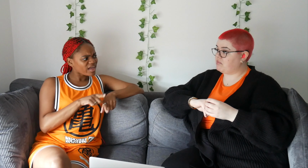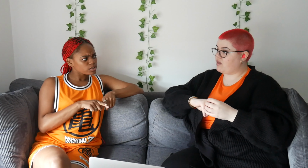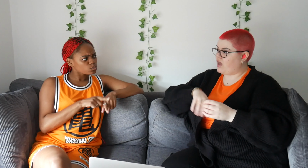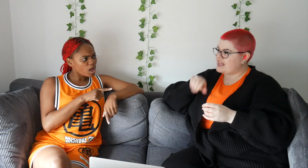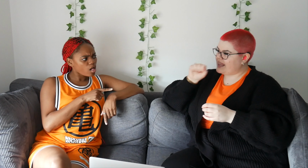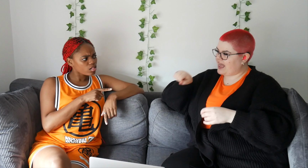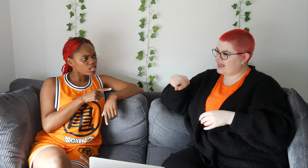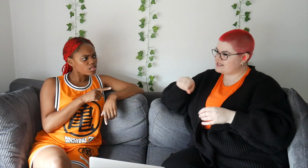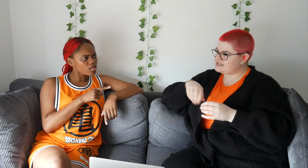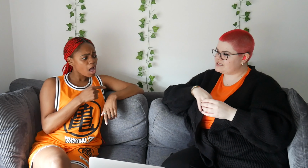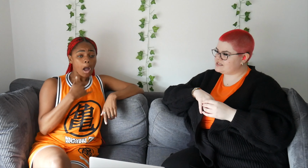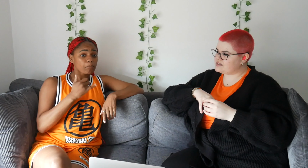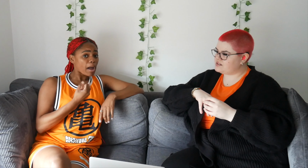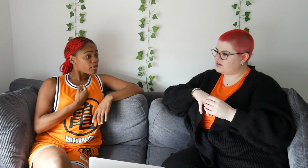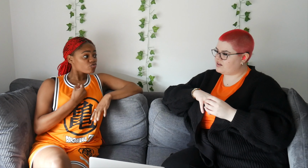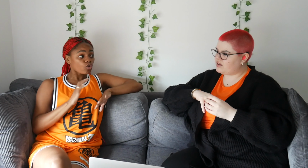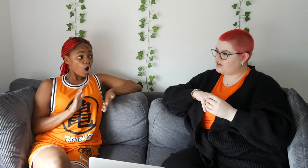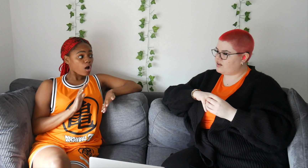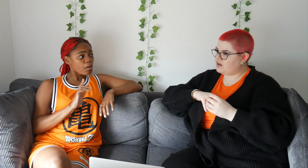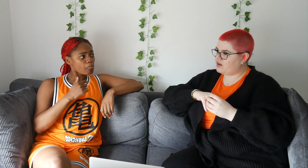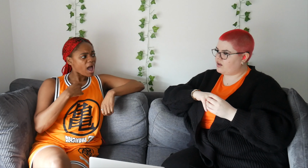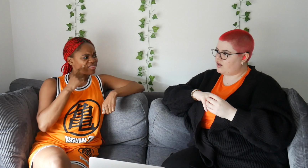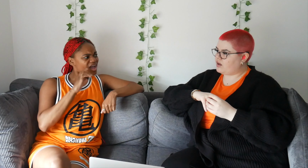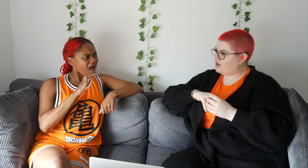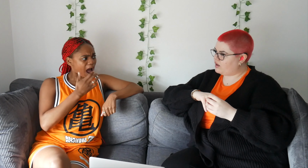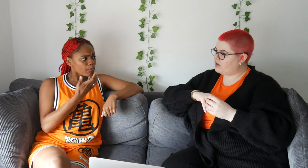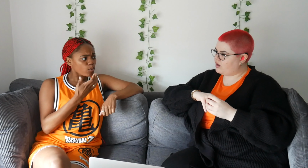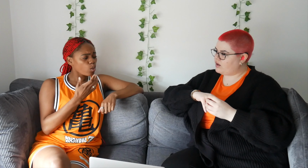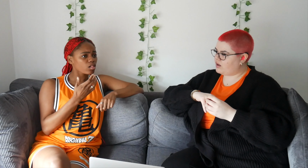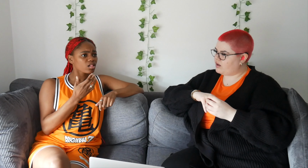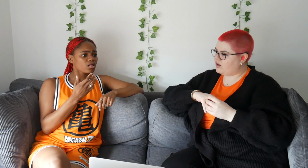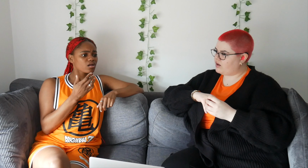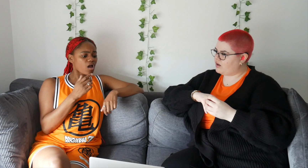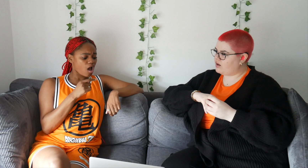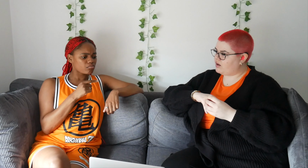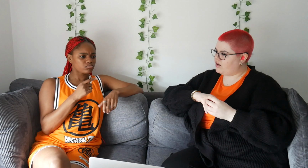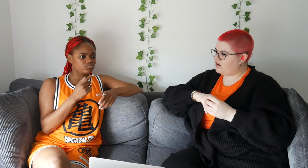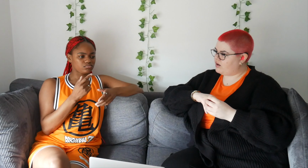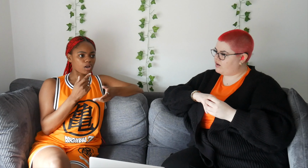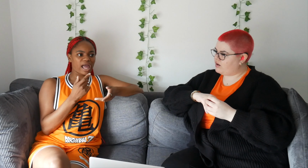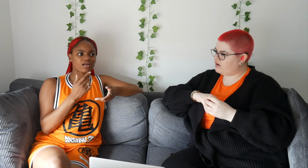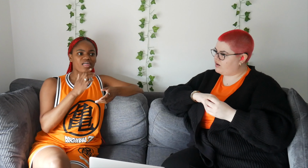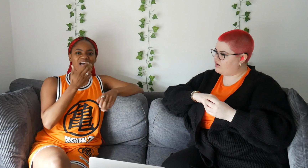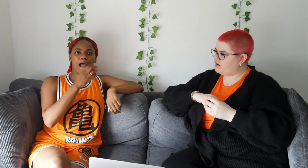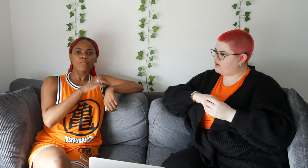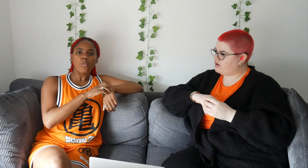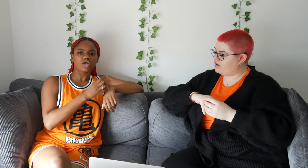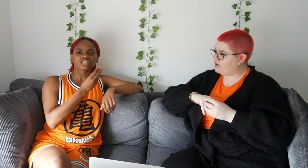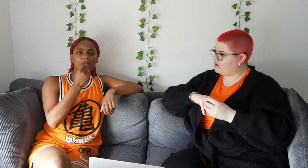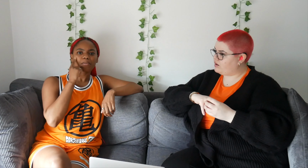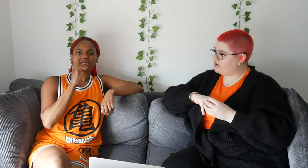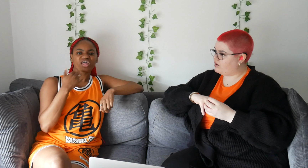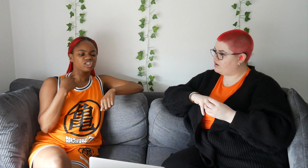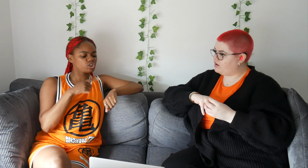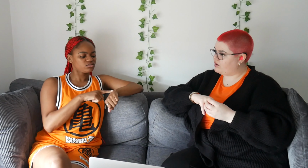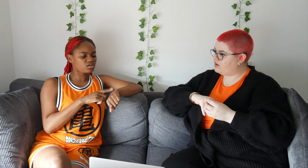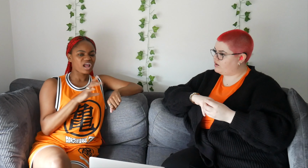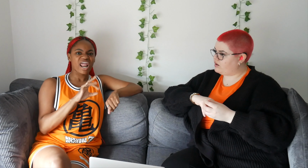as well. Yes. I might be wrong, but I think Apple, like the Apple Watch, some people think it's